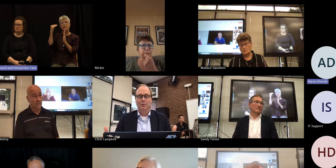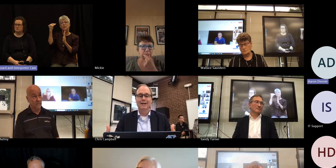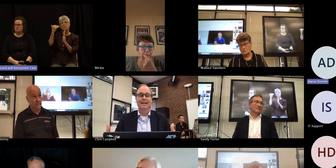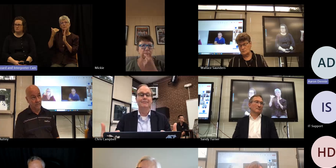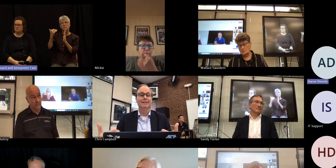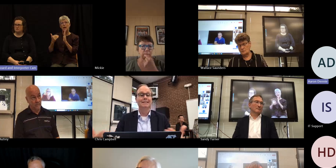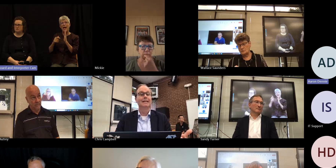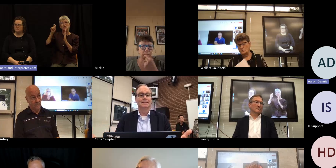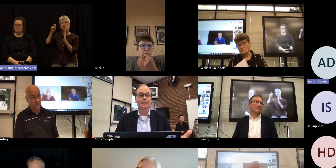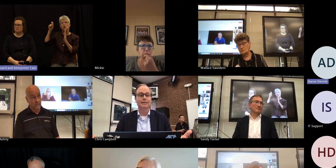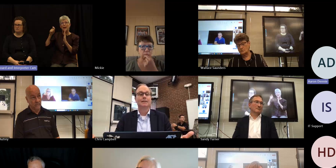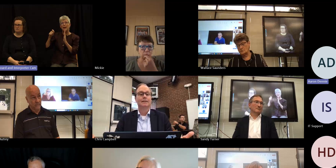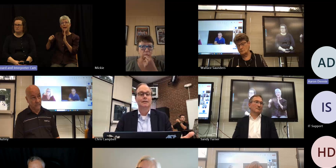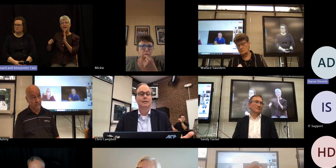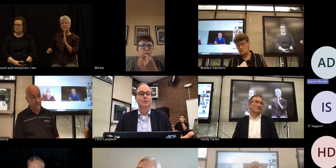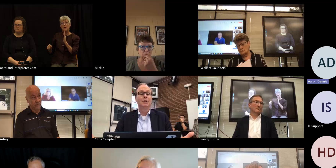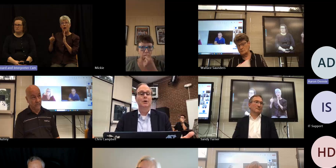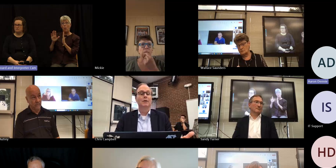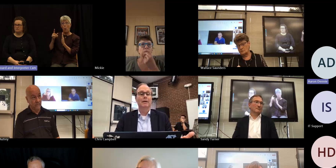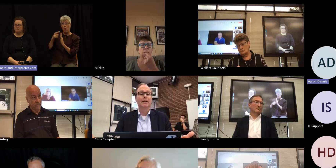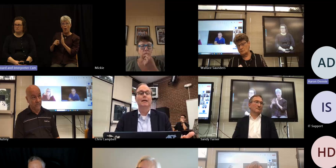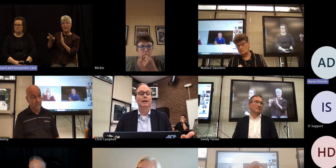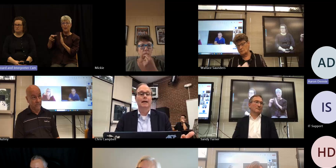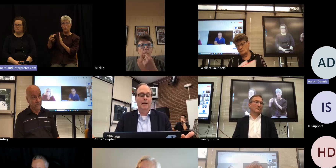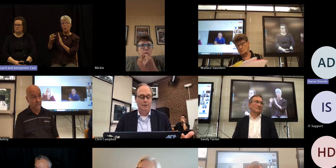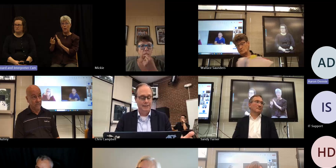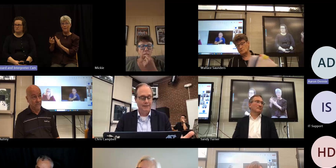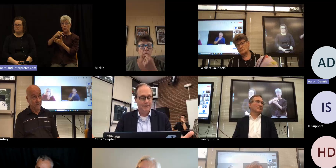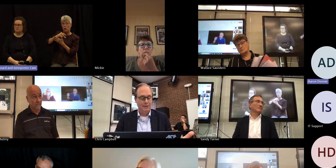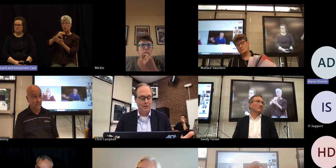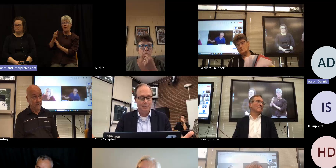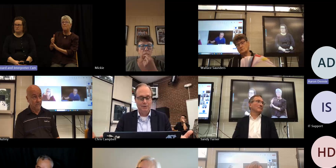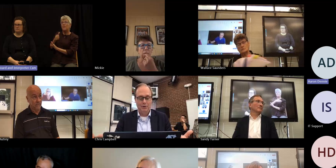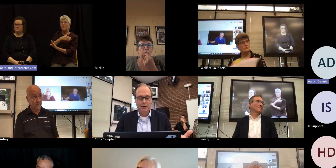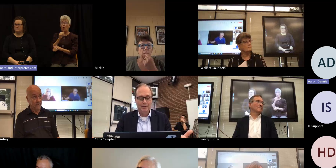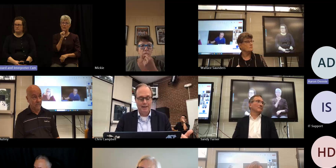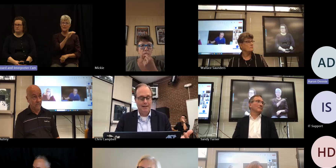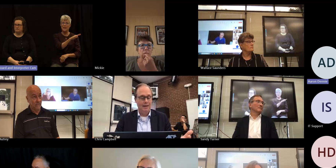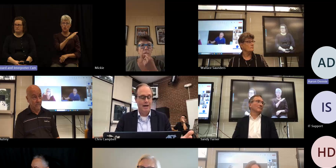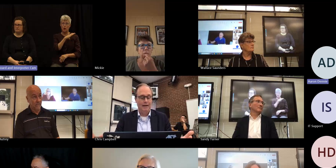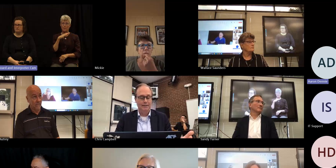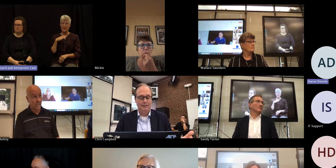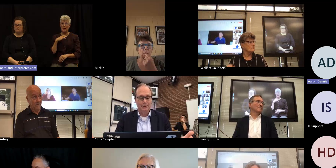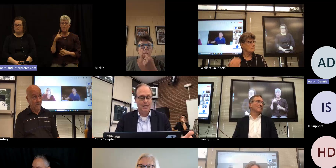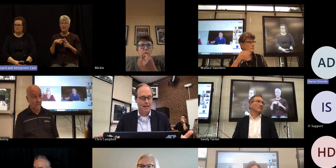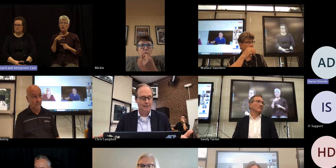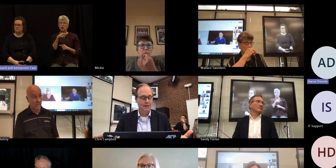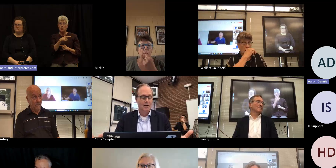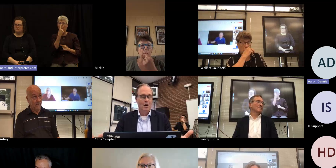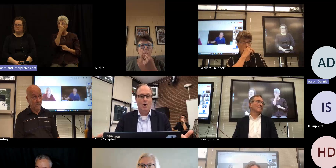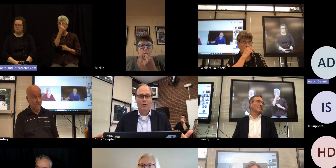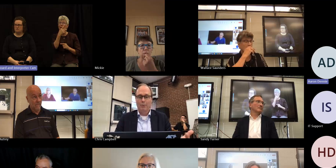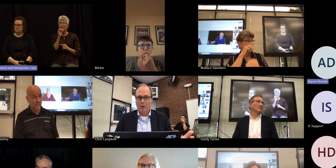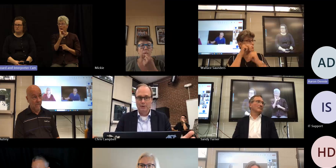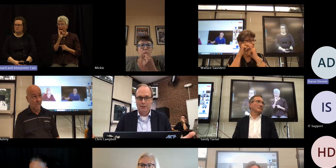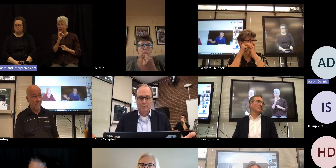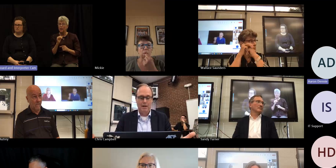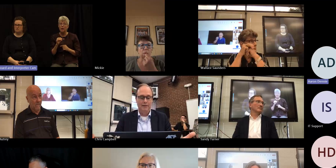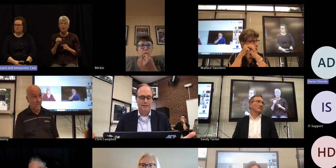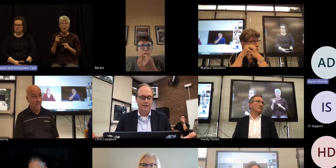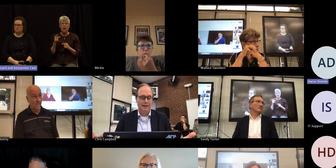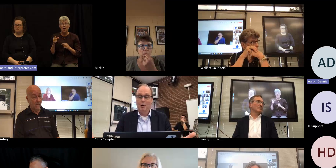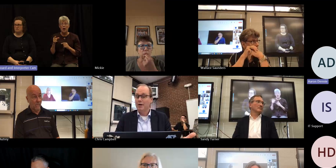reviews before he even sends it to your committee. And I'll send this to you, but so you can be thinking about it, such as, are there